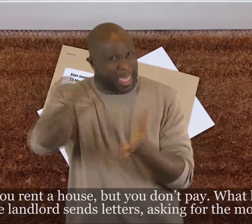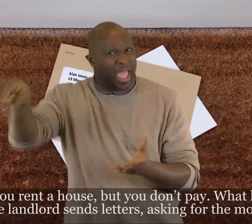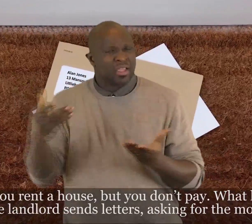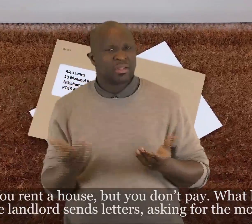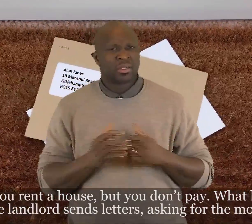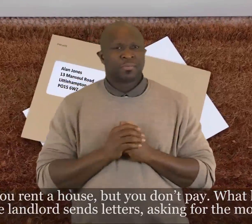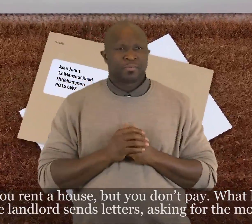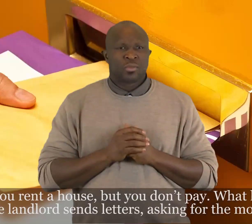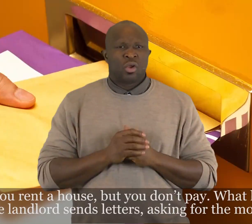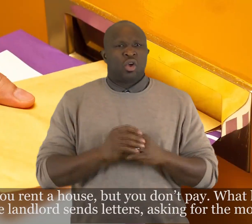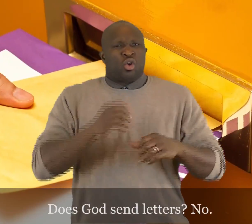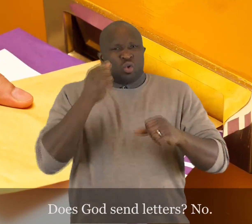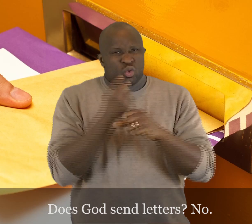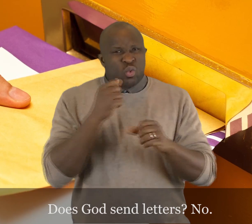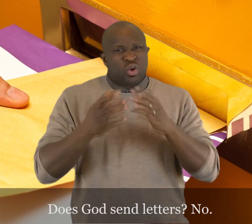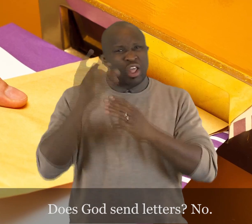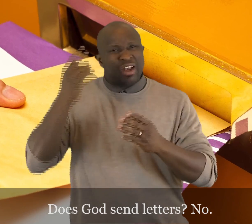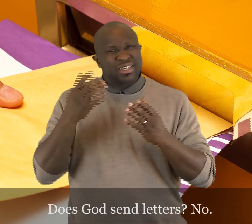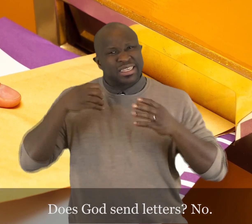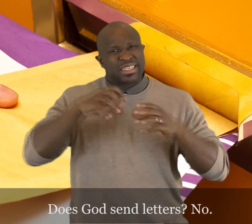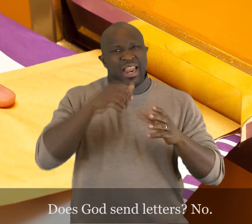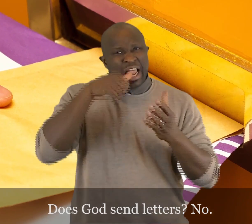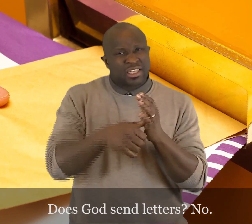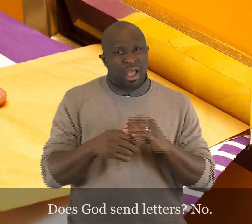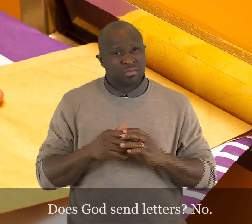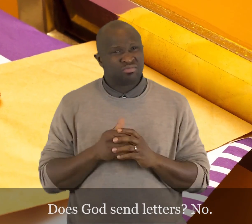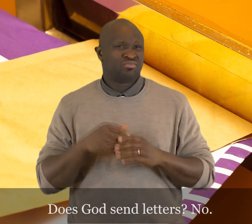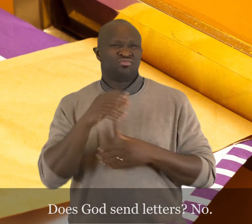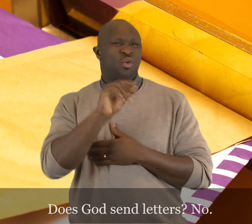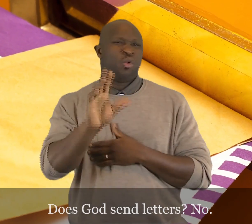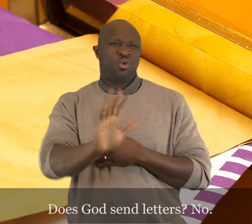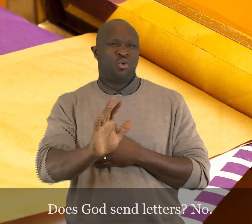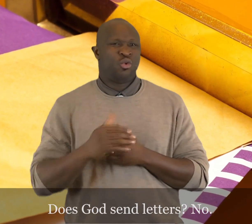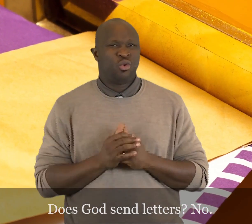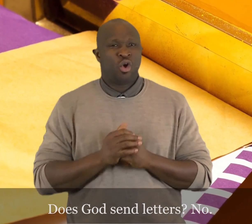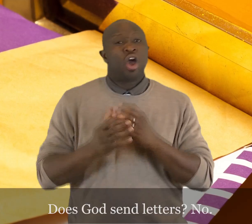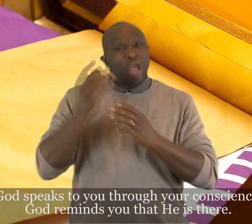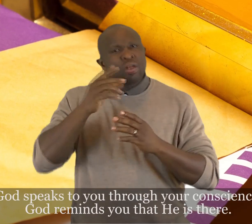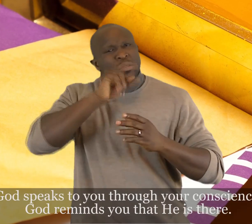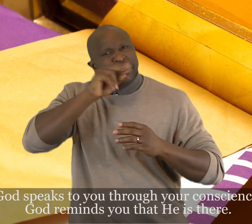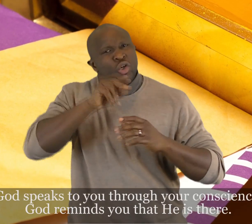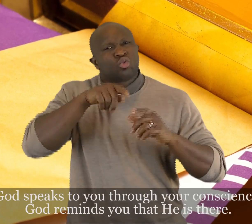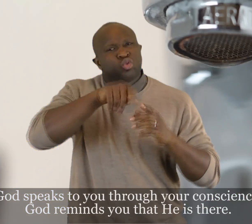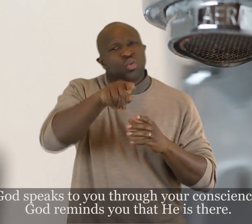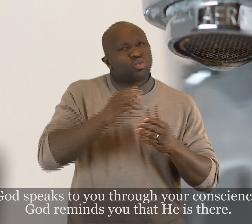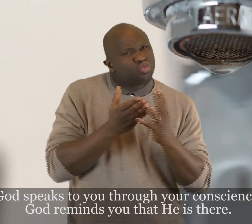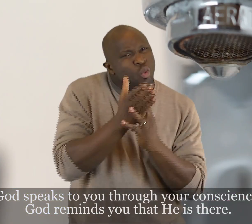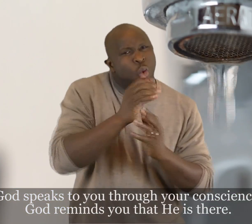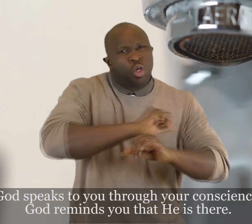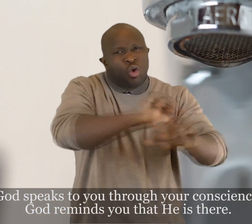In what form have you had a letter from the landlord of the universe? Well, now and then your conscience